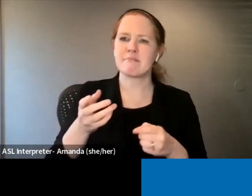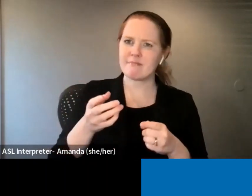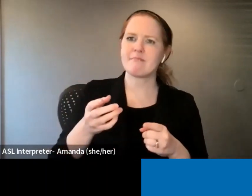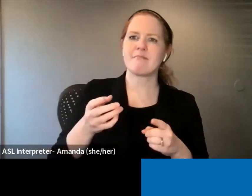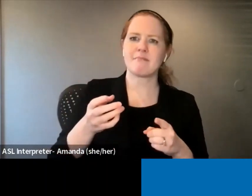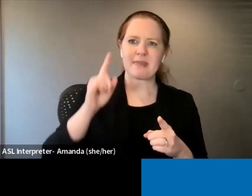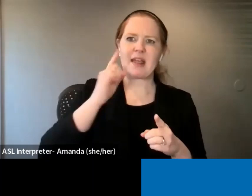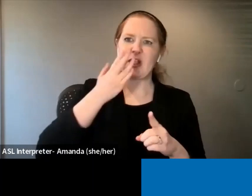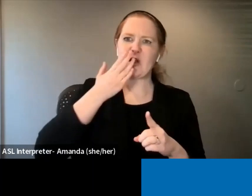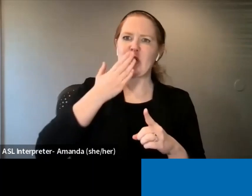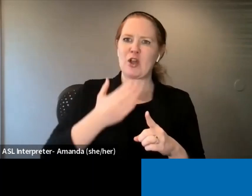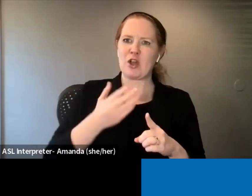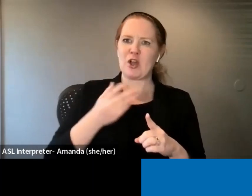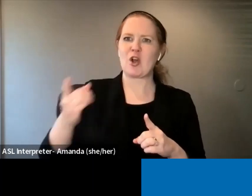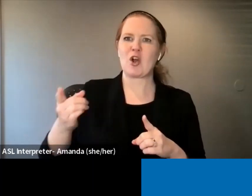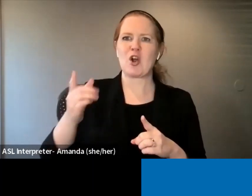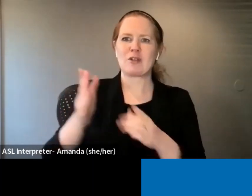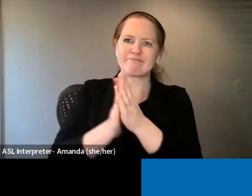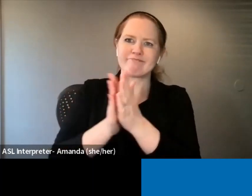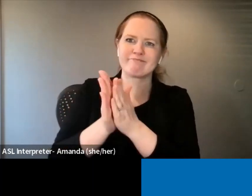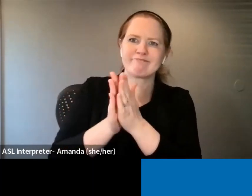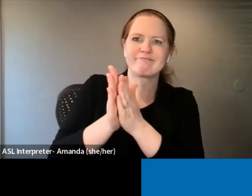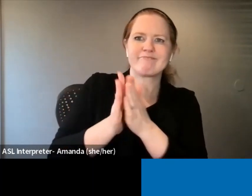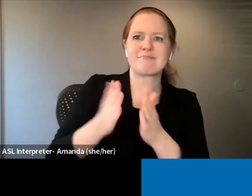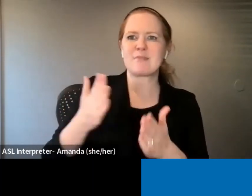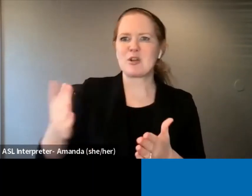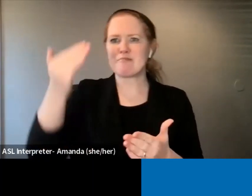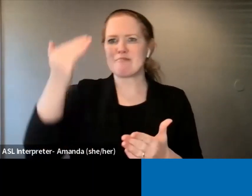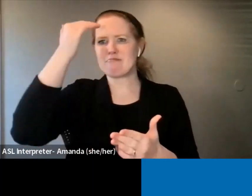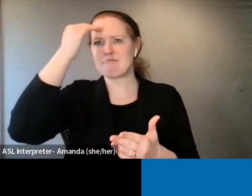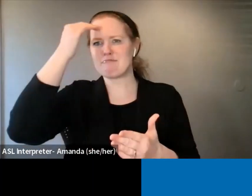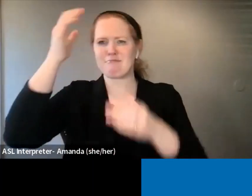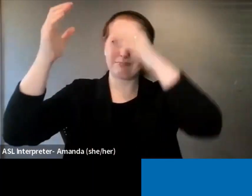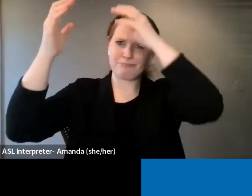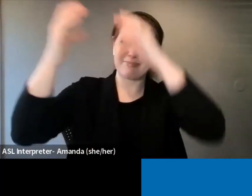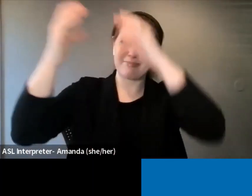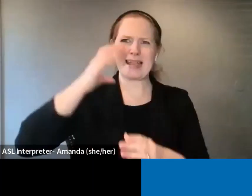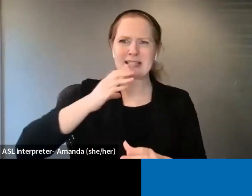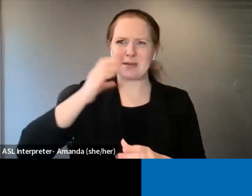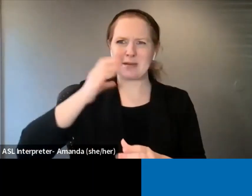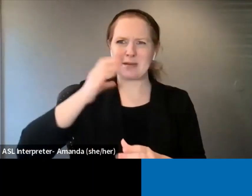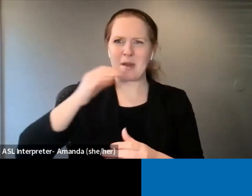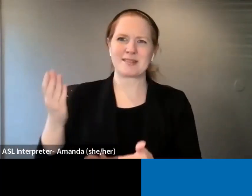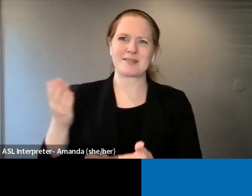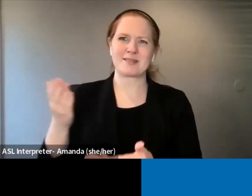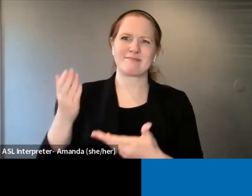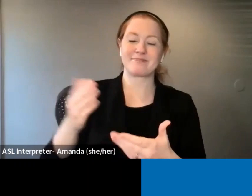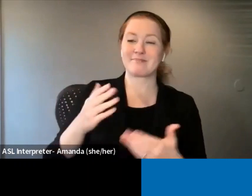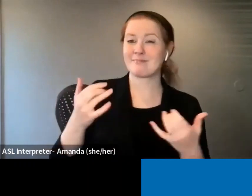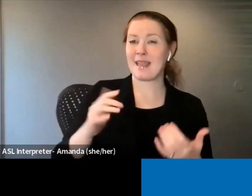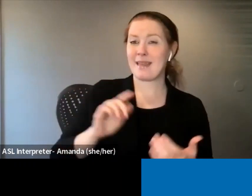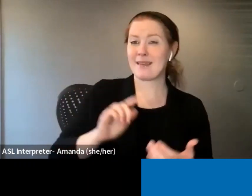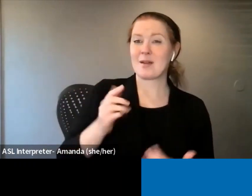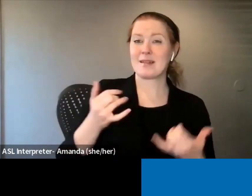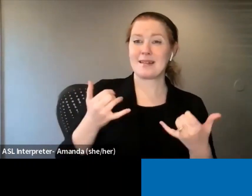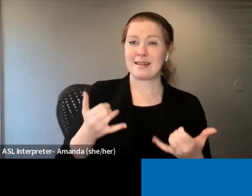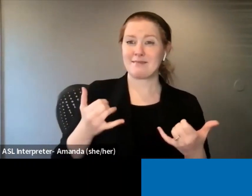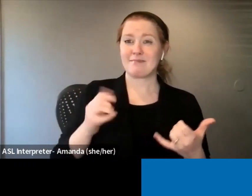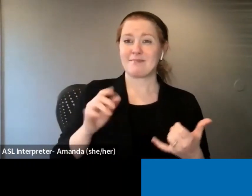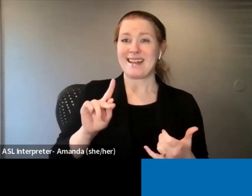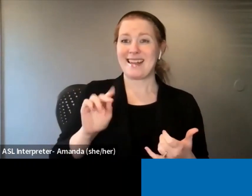for her to bring both her enthusiasm and her deep knowledge and experience. So, Kate, I'm going to pass it off to